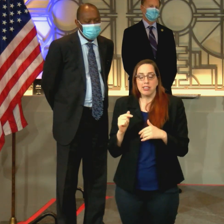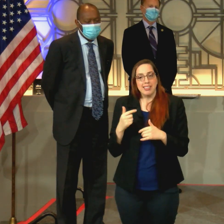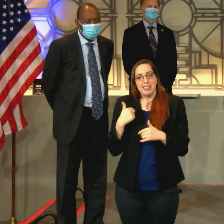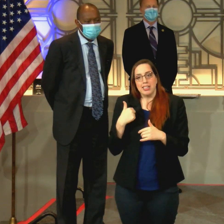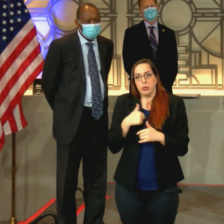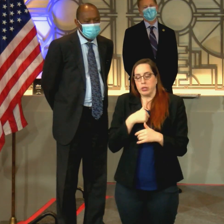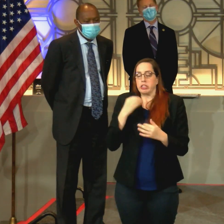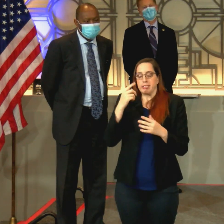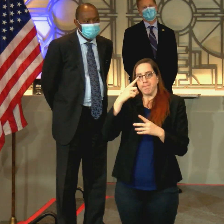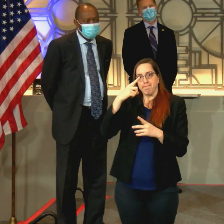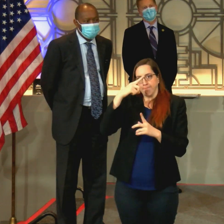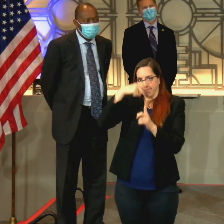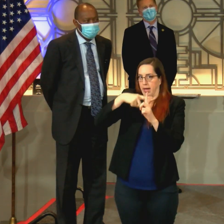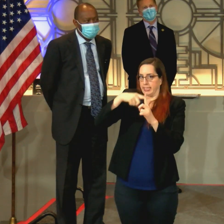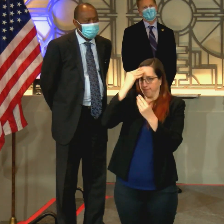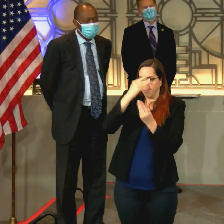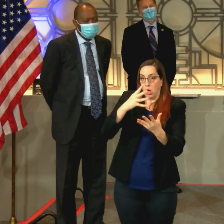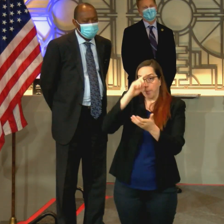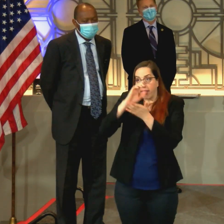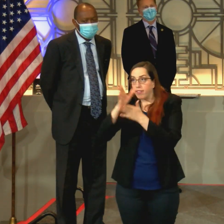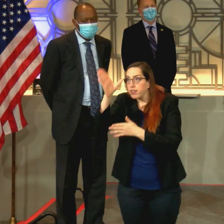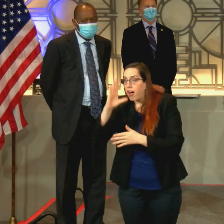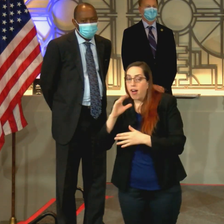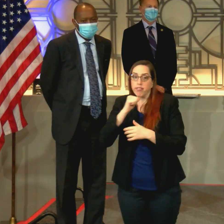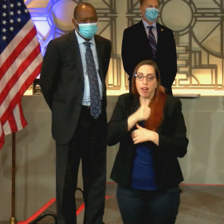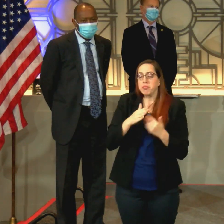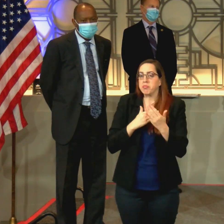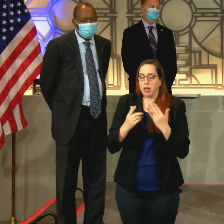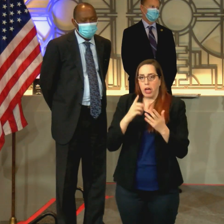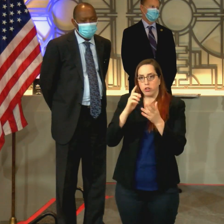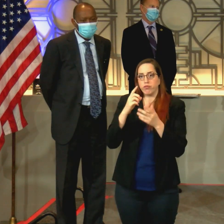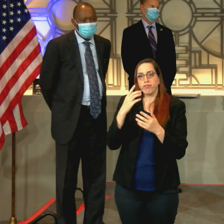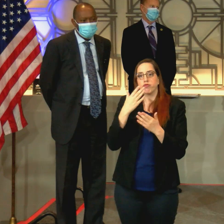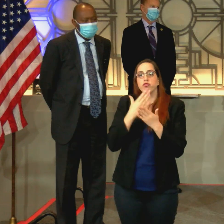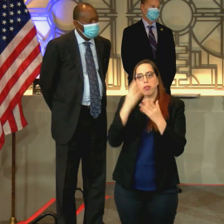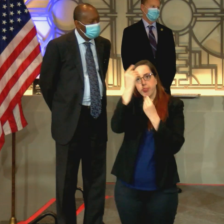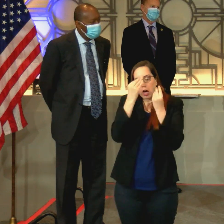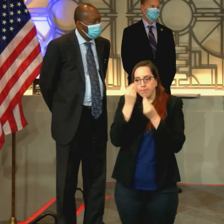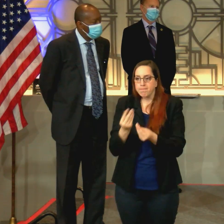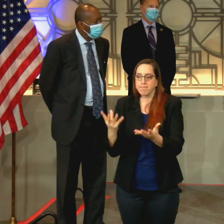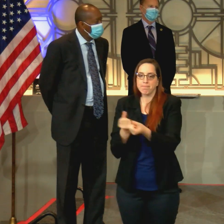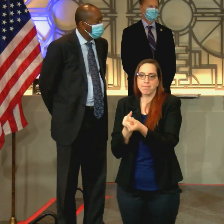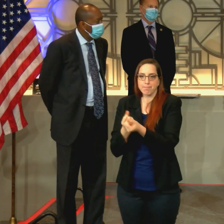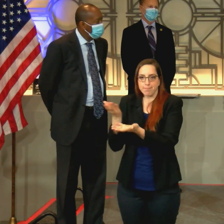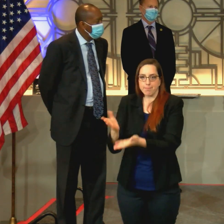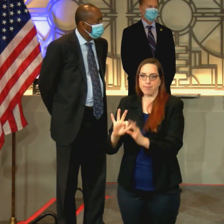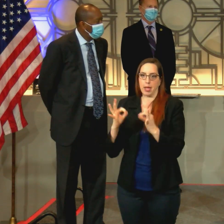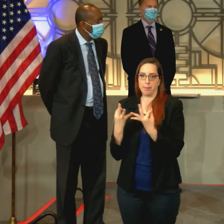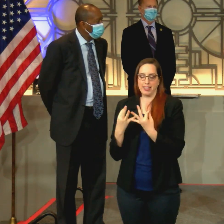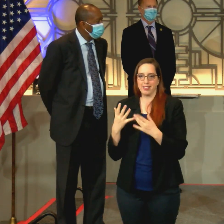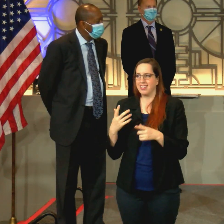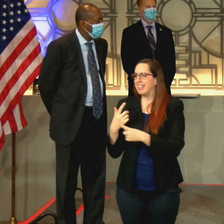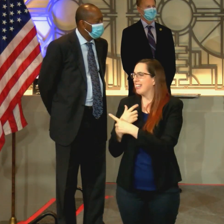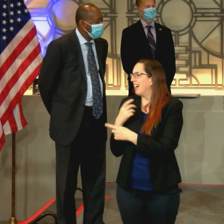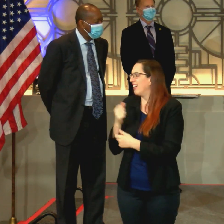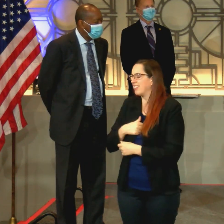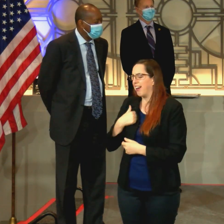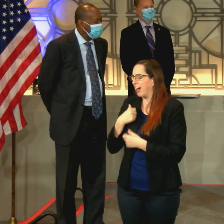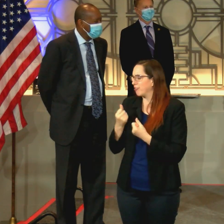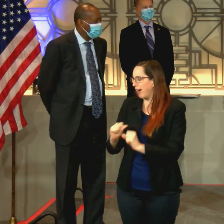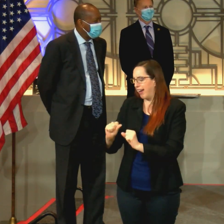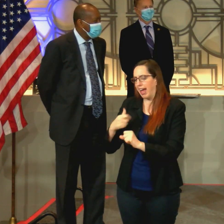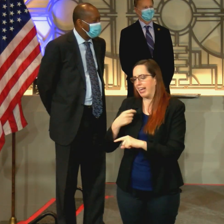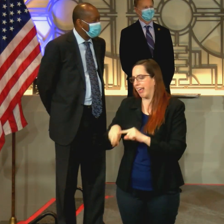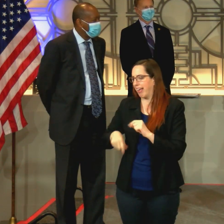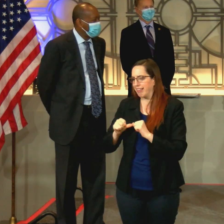just send good thoughts, whether you believe in God or not, send good thoughts to him and his family. I tried, Mayor, but I can't do